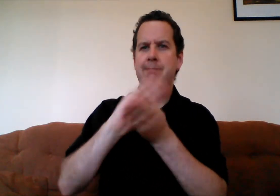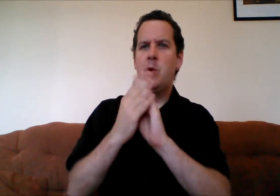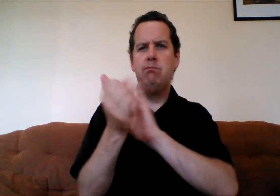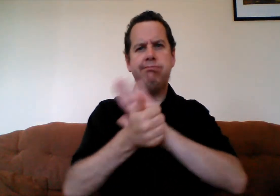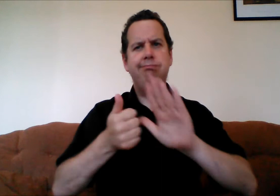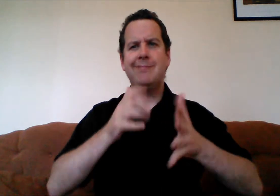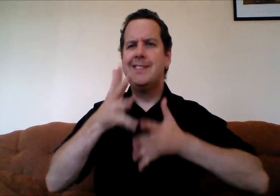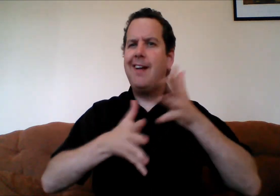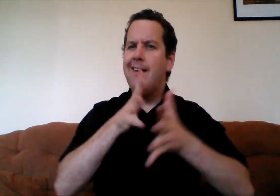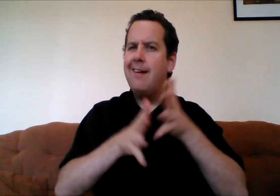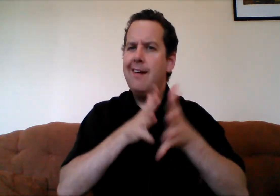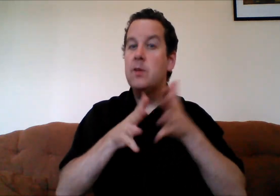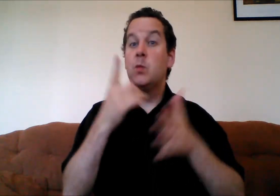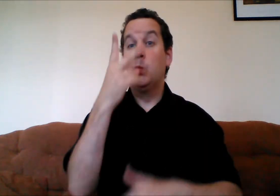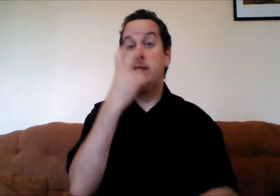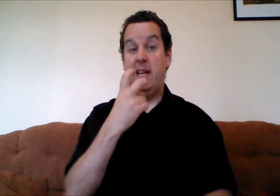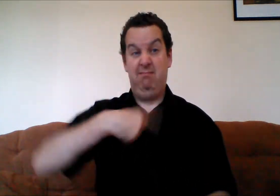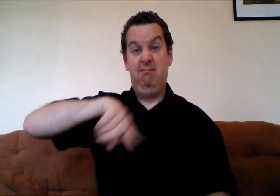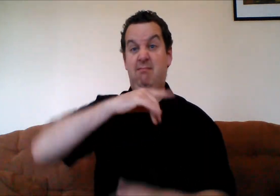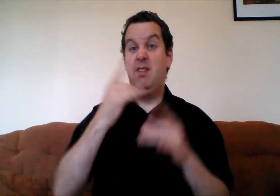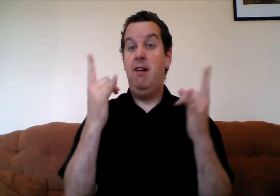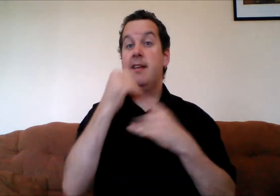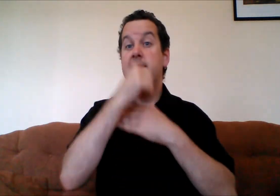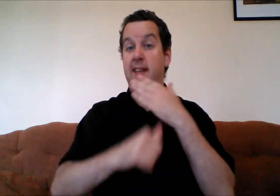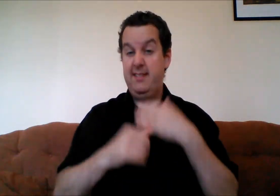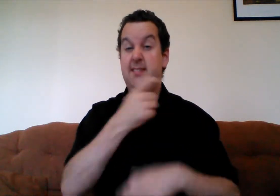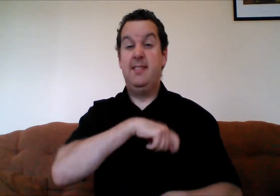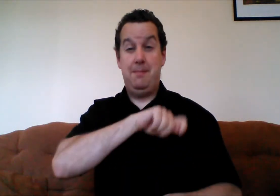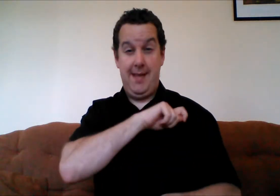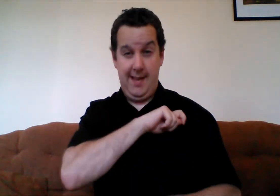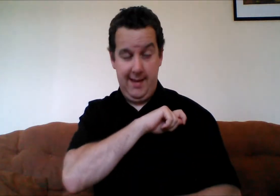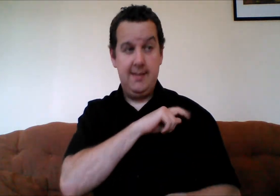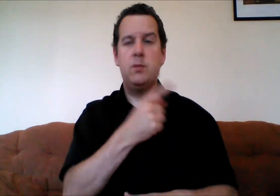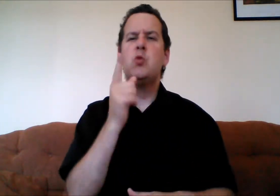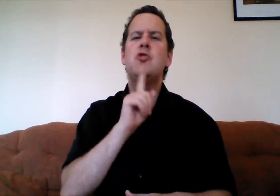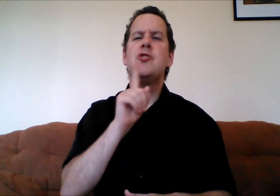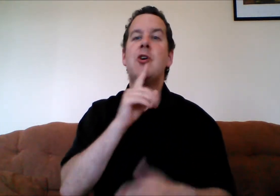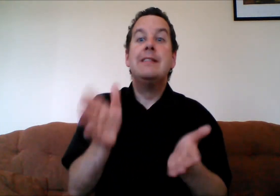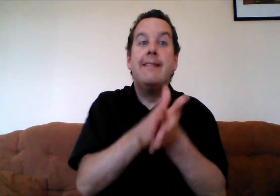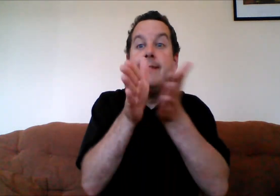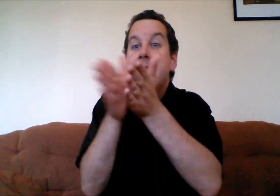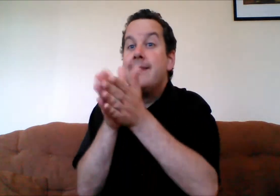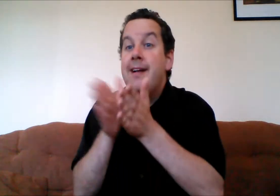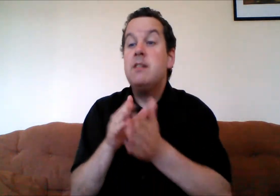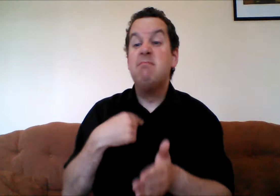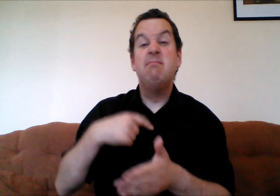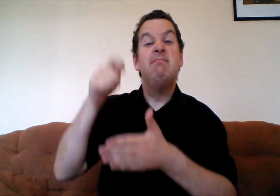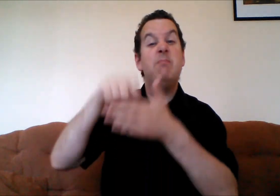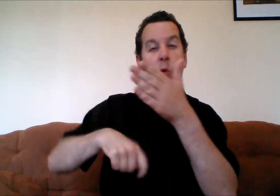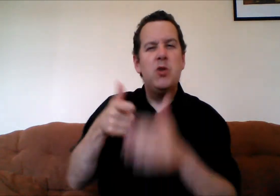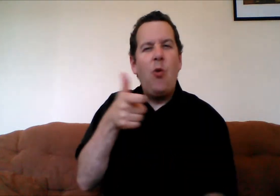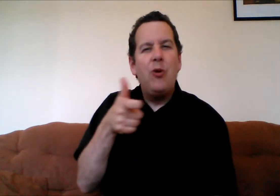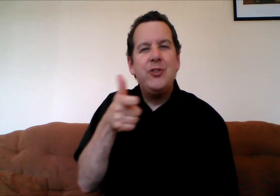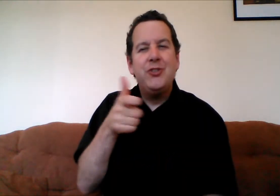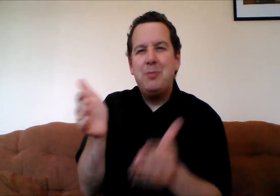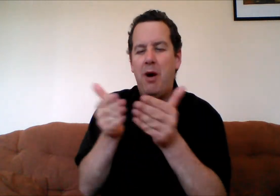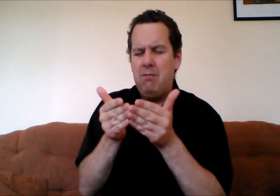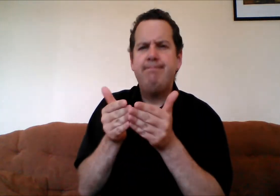in Spain one night on holidays, and there was a girl selling things, and I bought one, and it was broken, a little torch. And the following morning, a night, she said, "Dad, I'll bring it